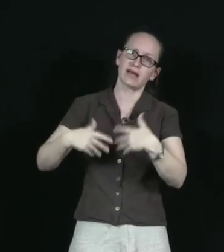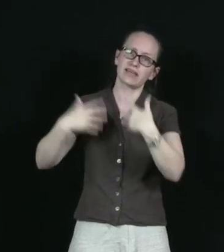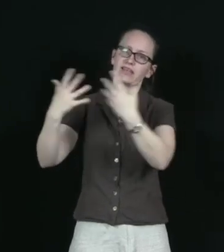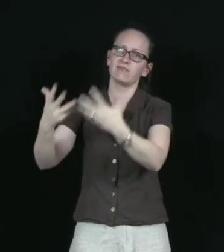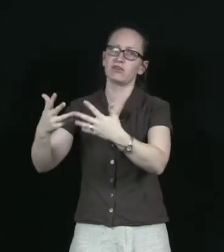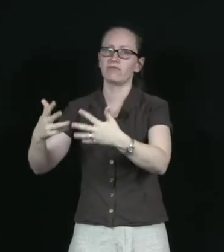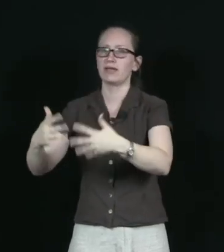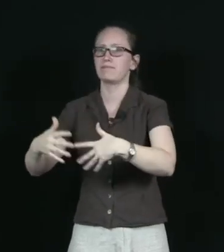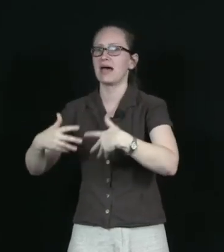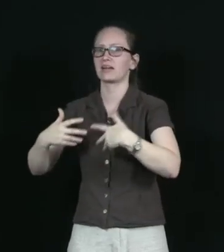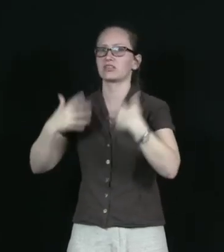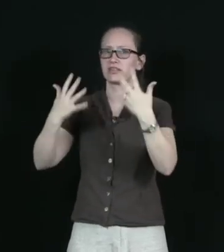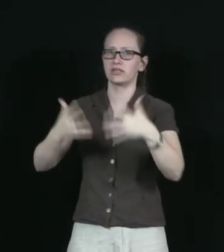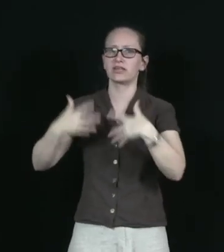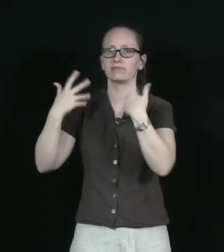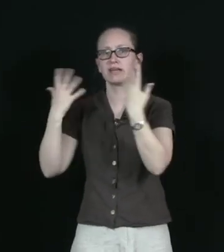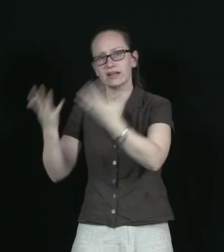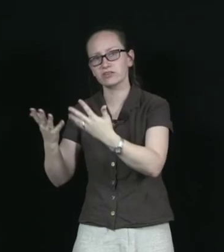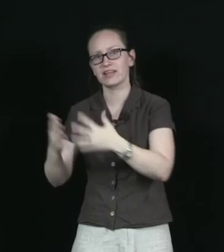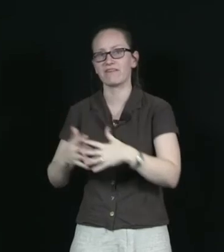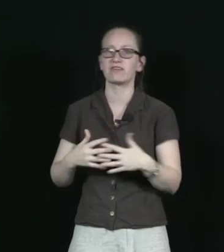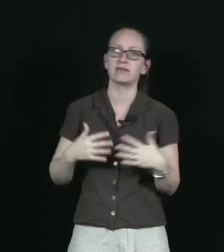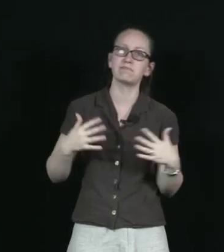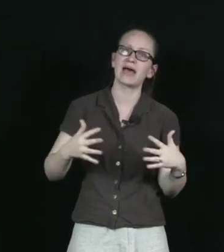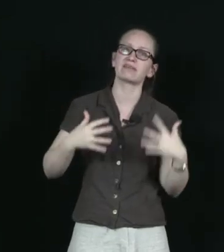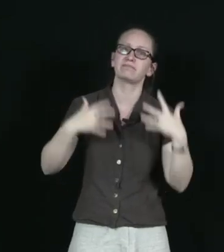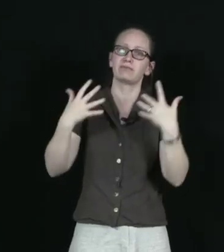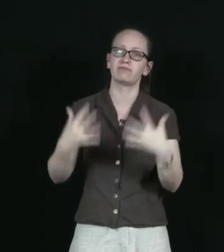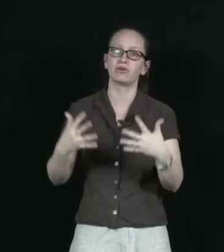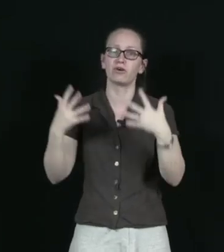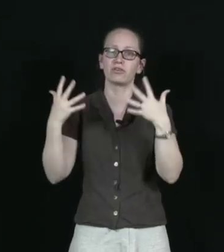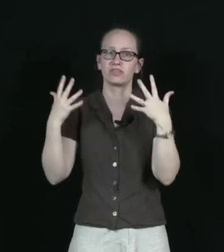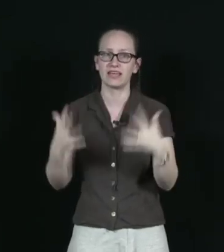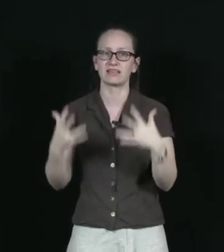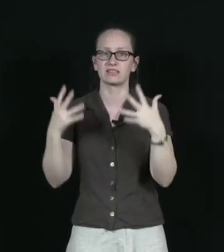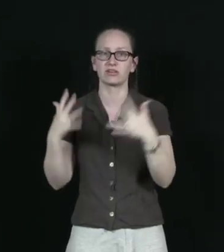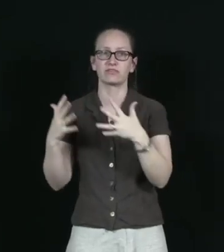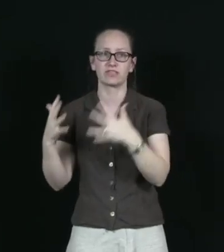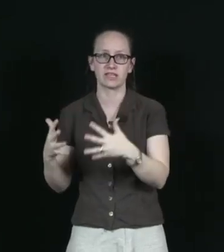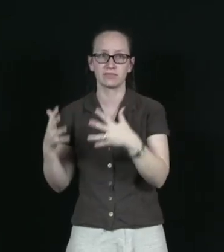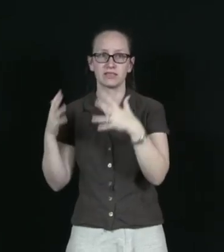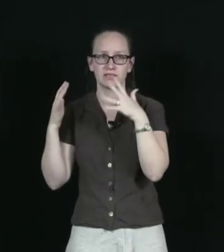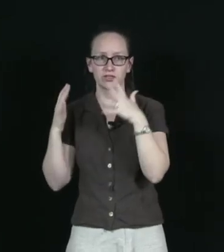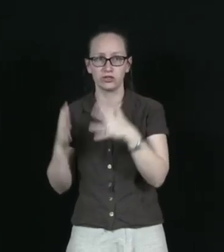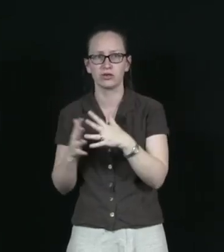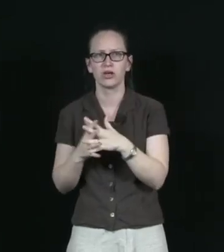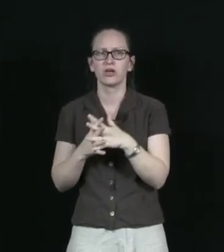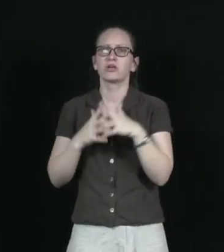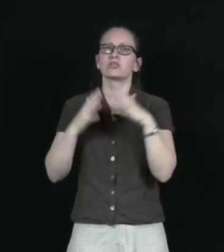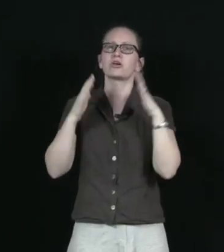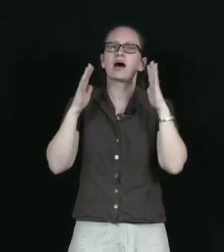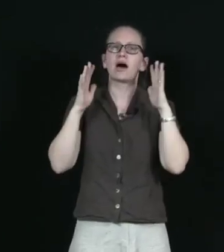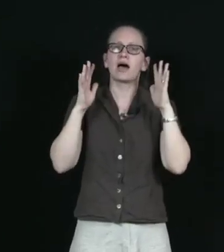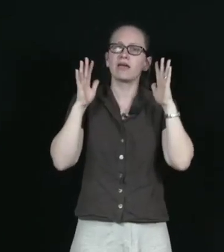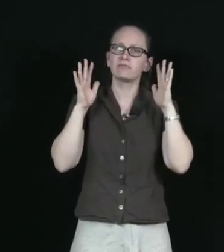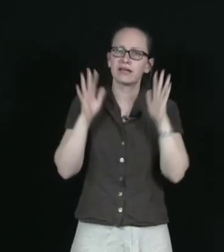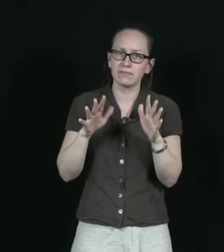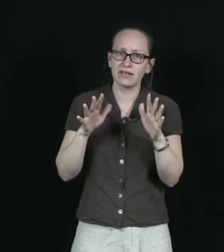it, give you feedback so that you can react to that feedback before the next lot of assessment is due. So I recommend